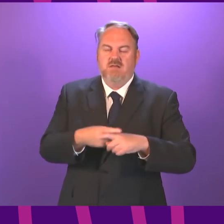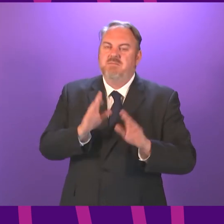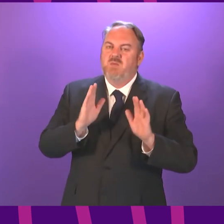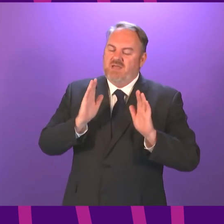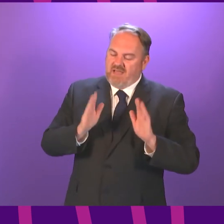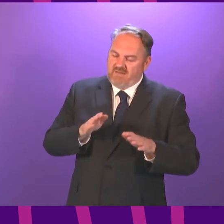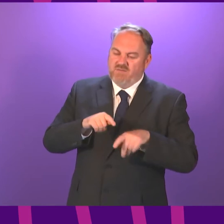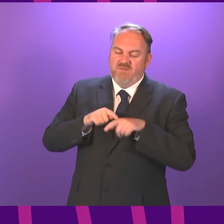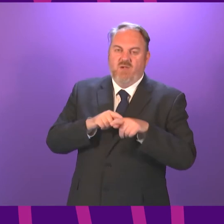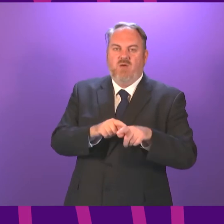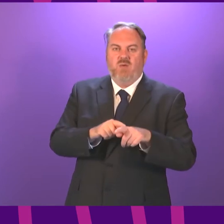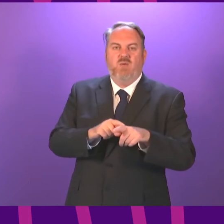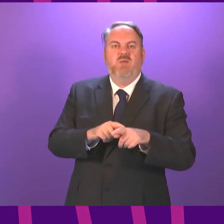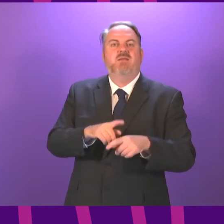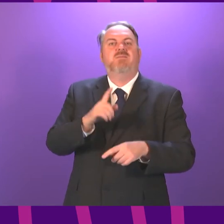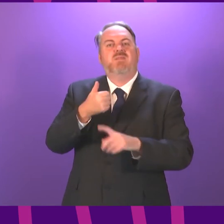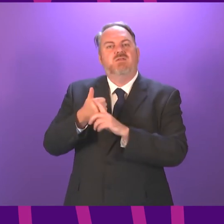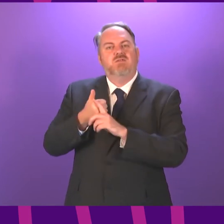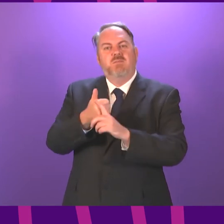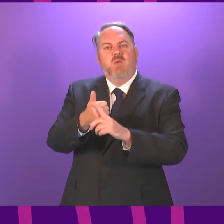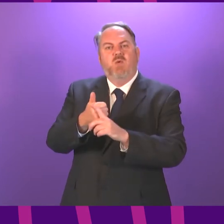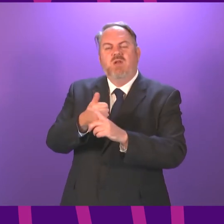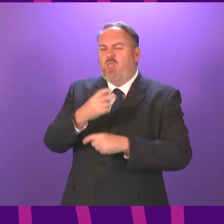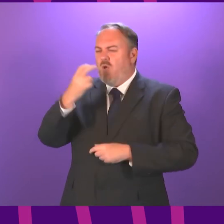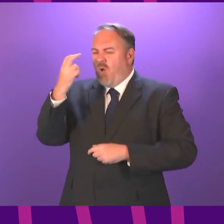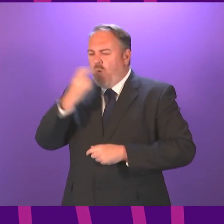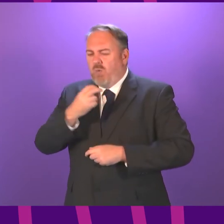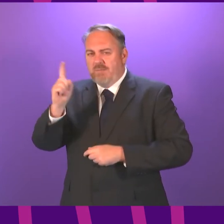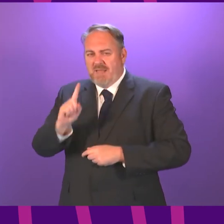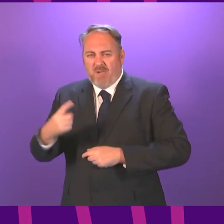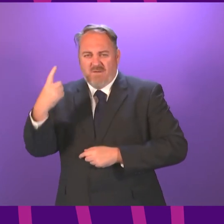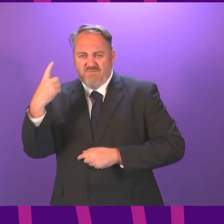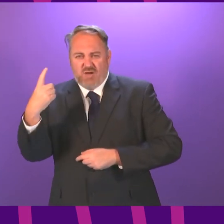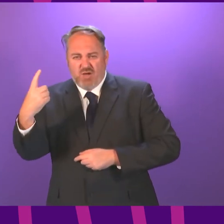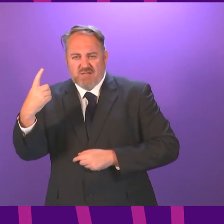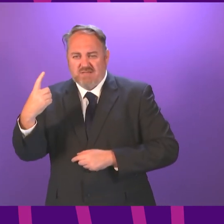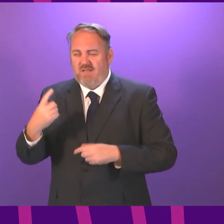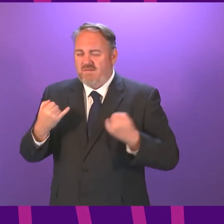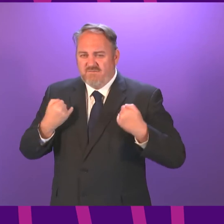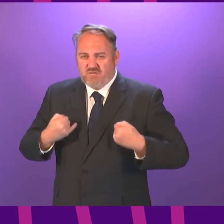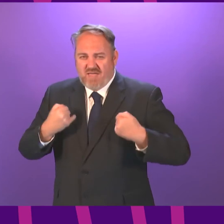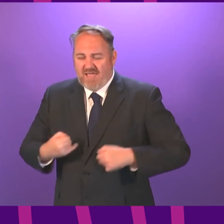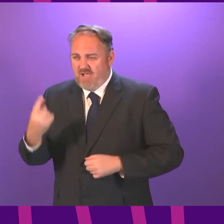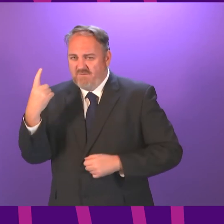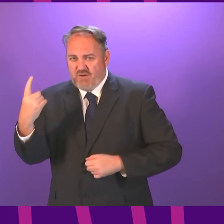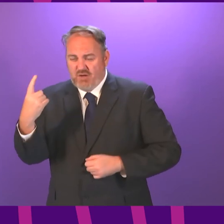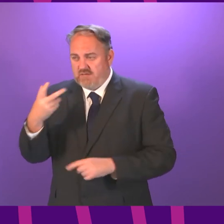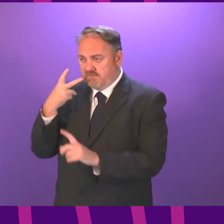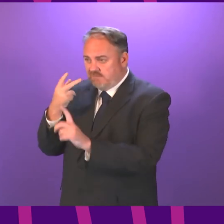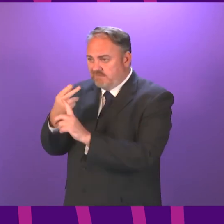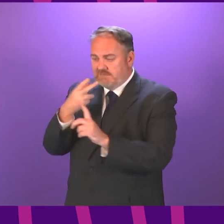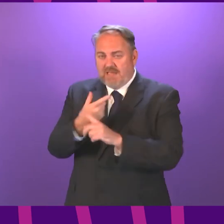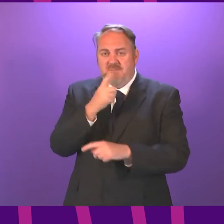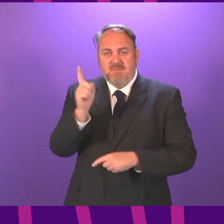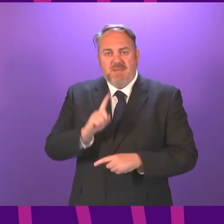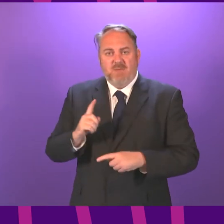prioritisation. That's why we started with the frailest, oldest people and have worked our way down the age cohorts making sure that those with underlying health